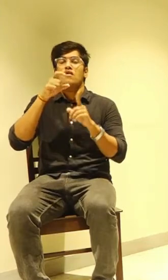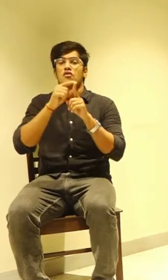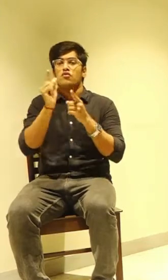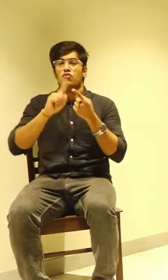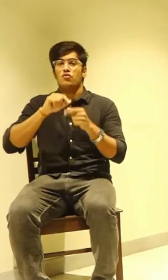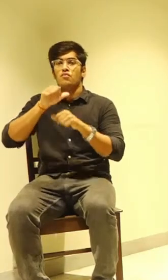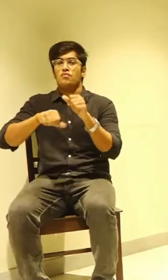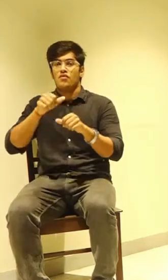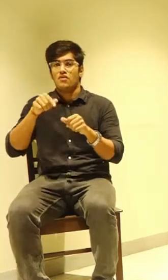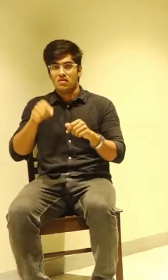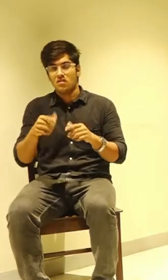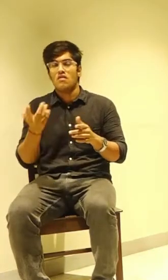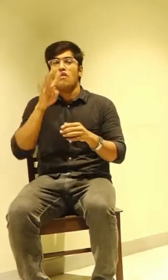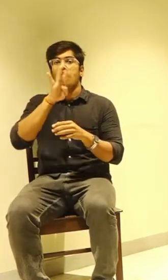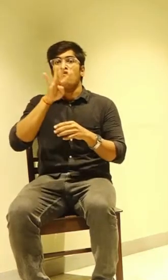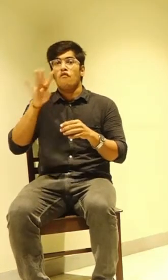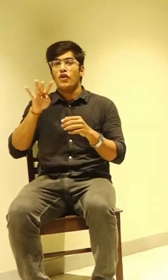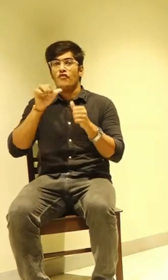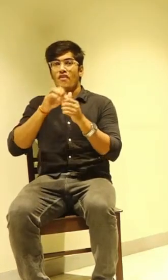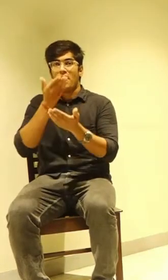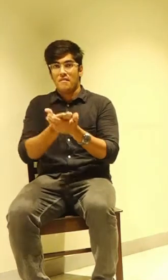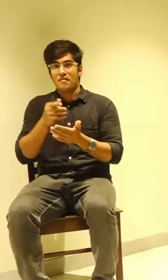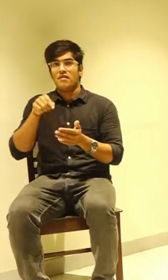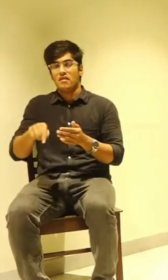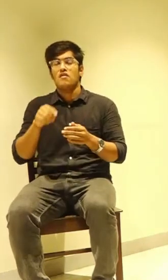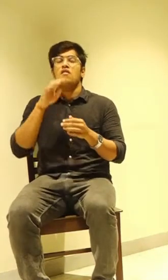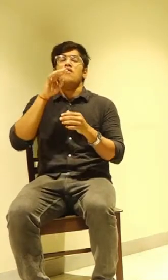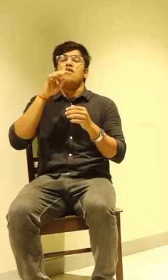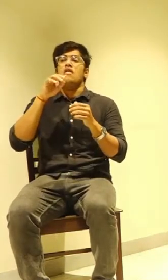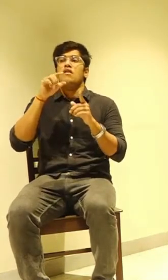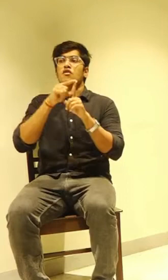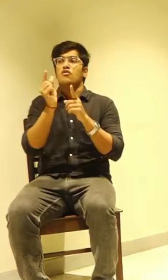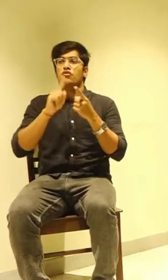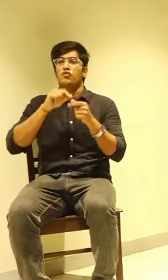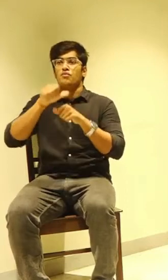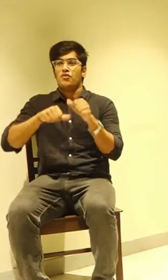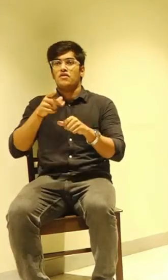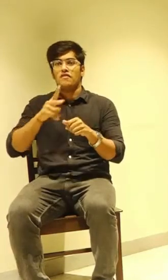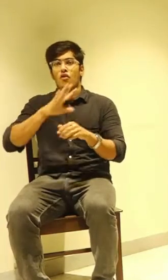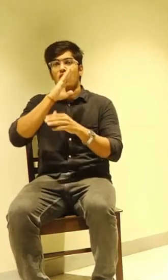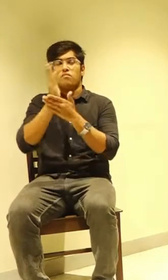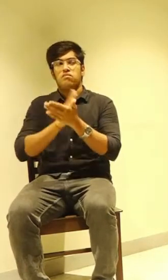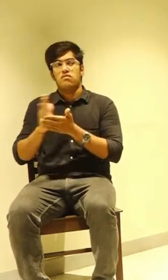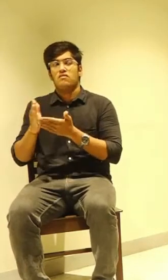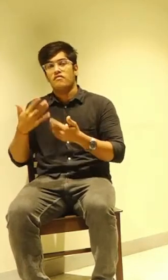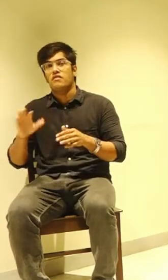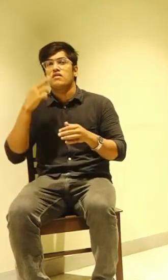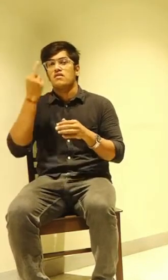Amendment, you neither had due process protection for property rights, and life and liberty anyway was ignored because it was made into Article